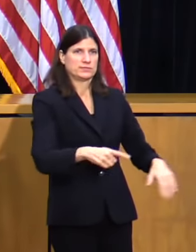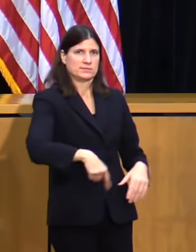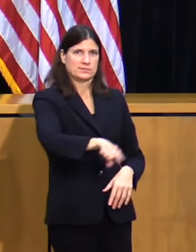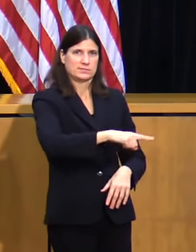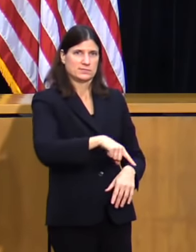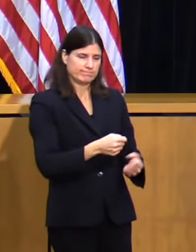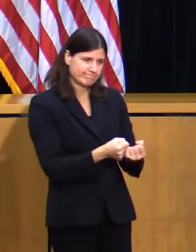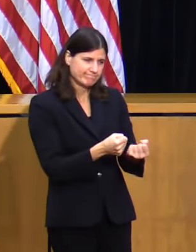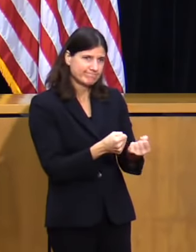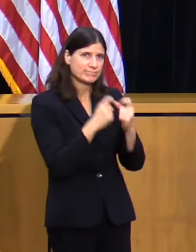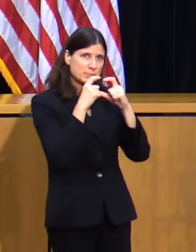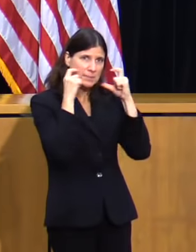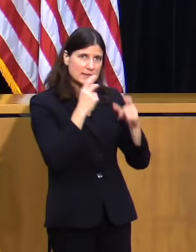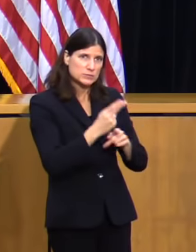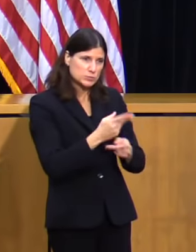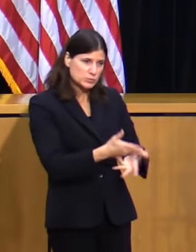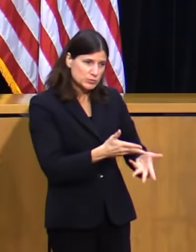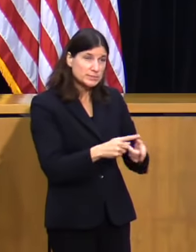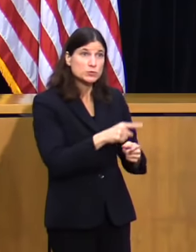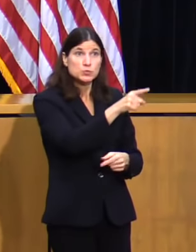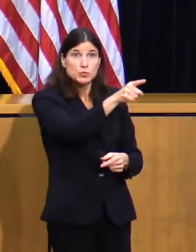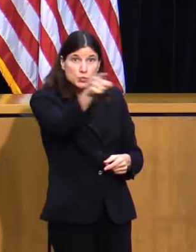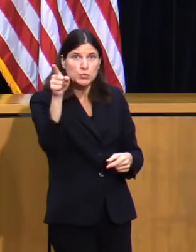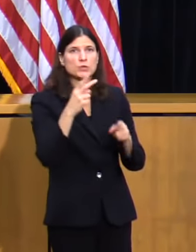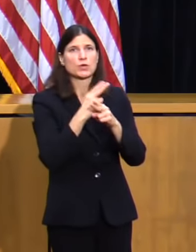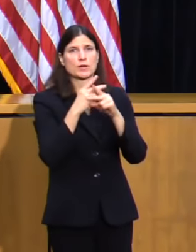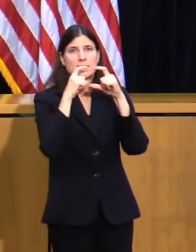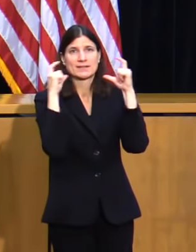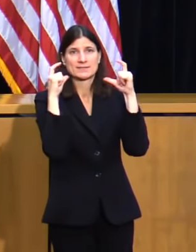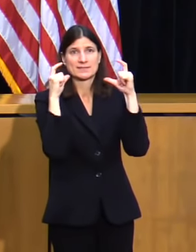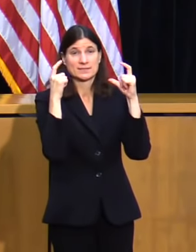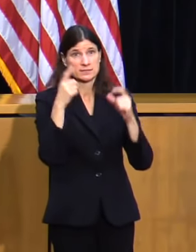all of them, get to have this kind of experience.